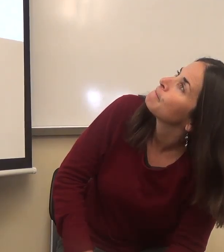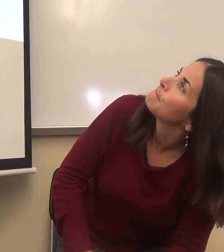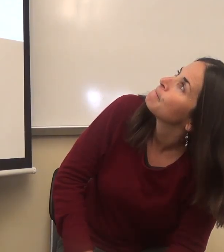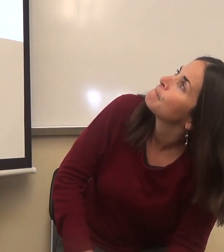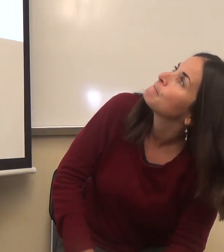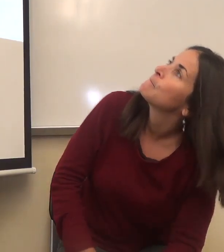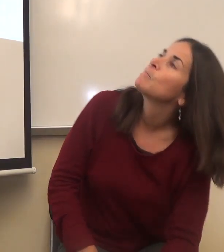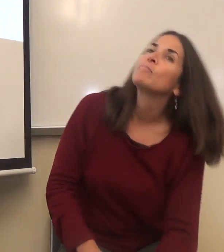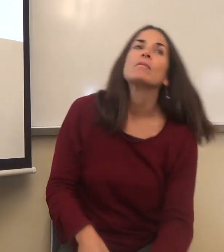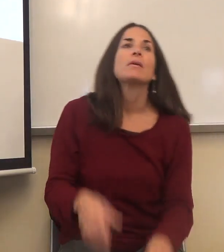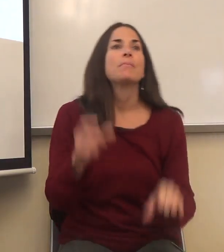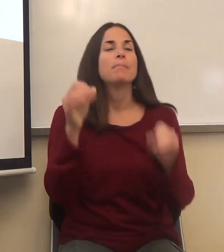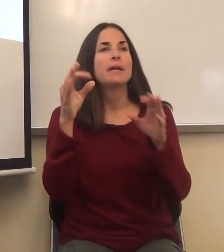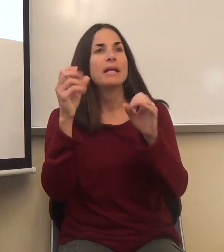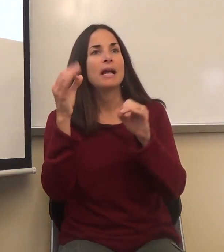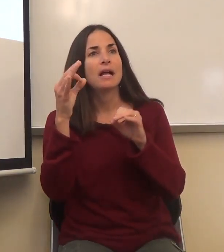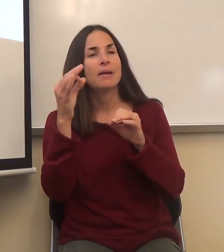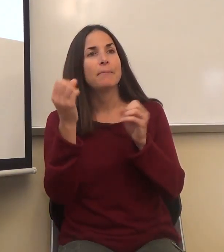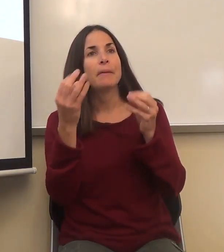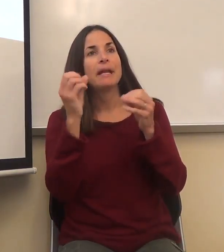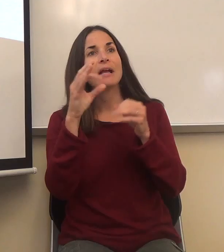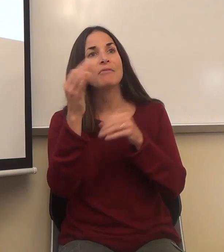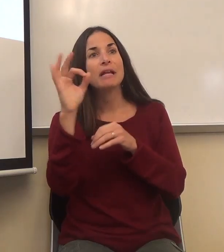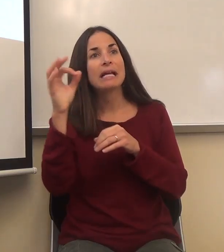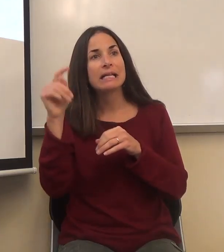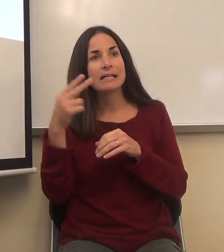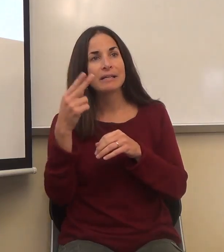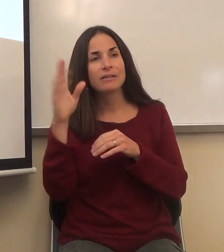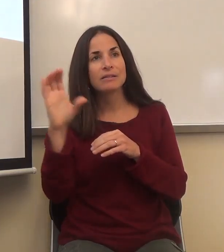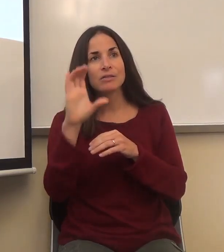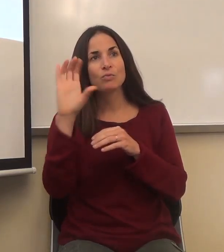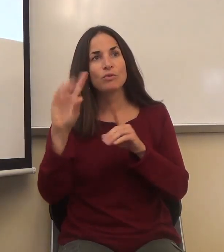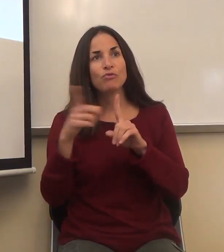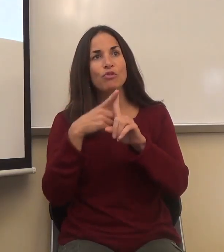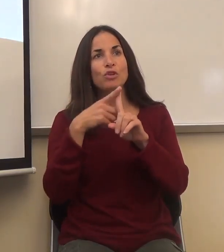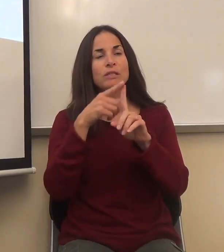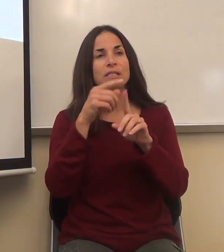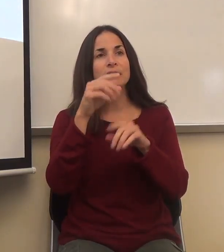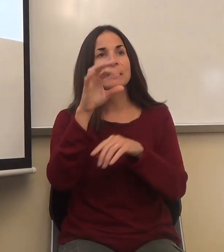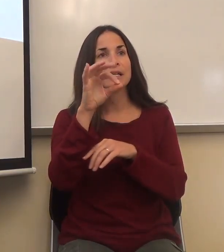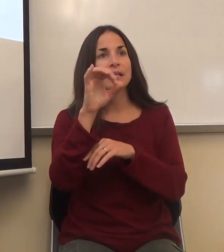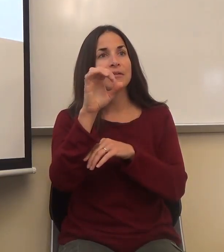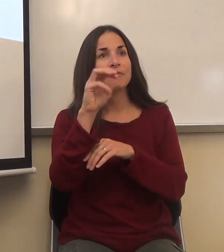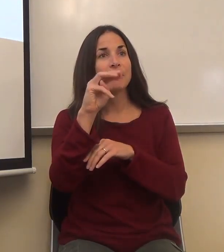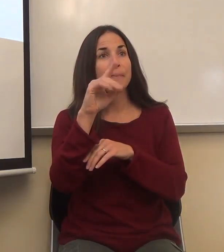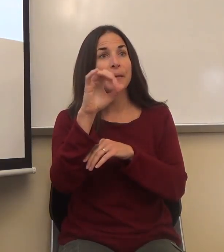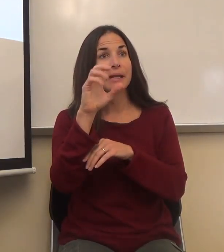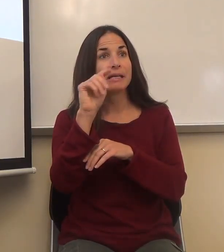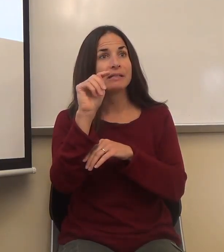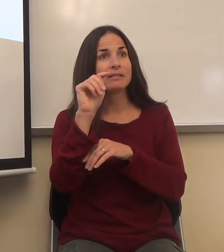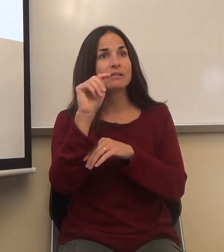many of the 19th century's first feminists started out as